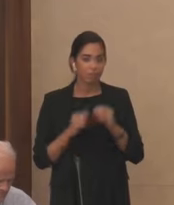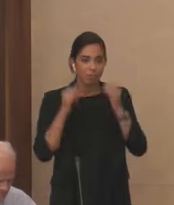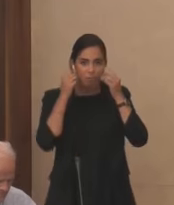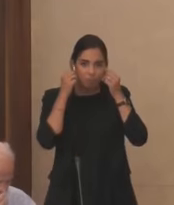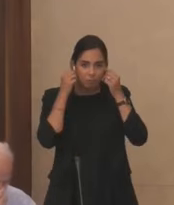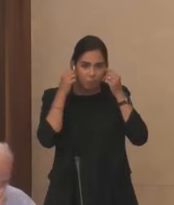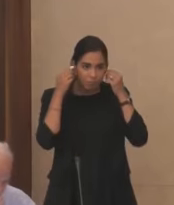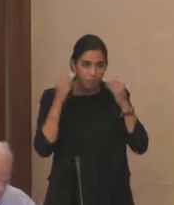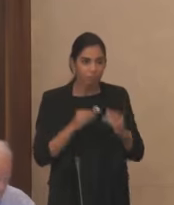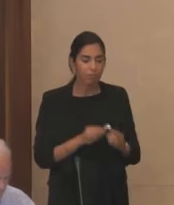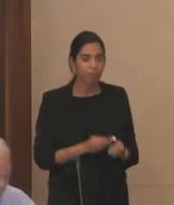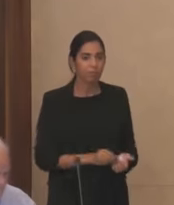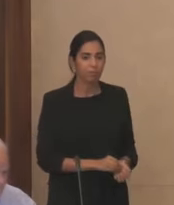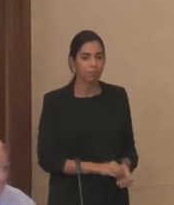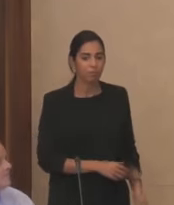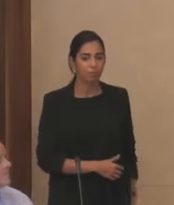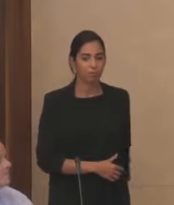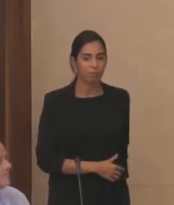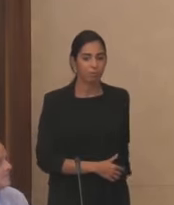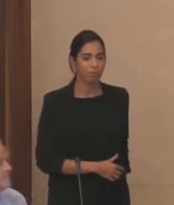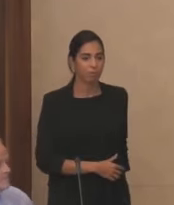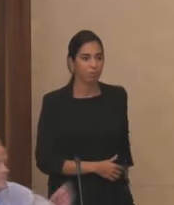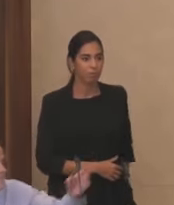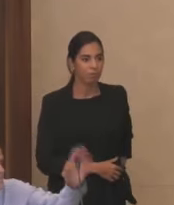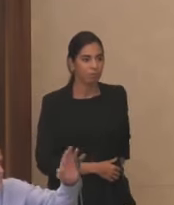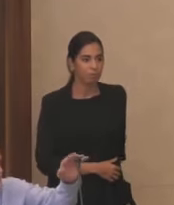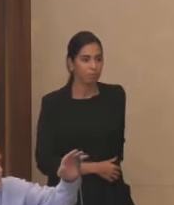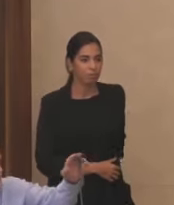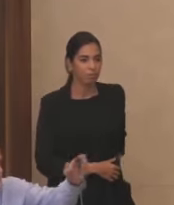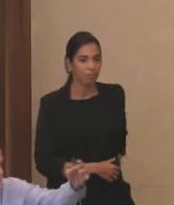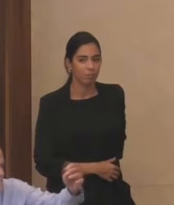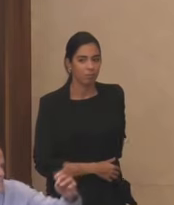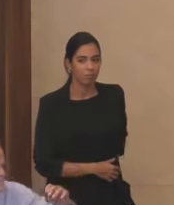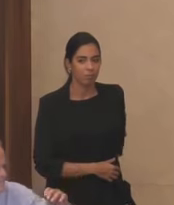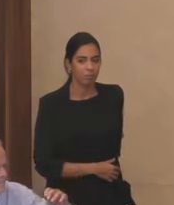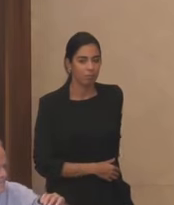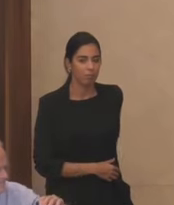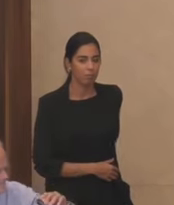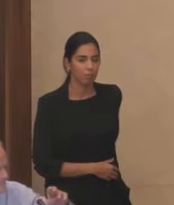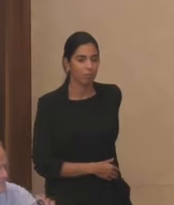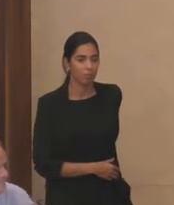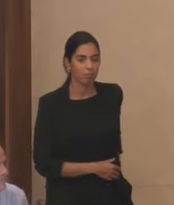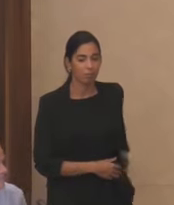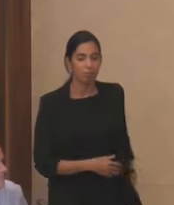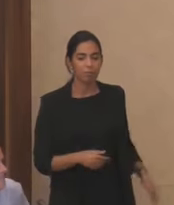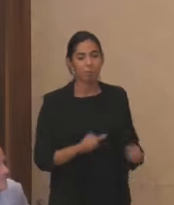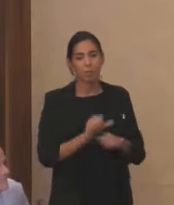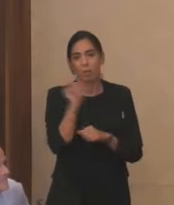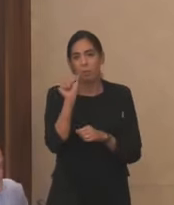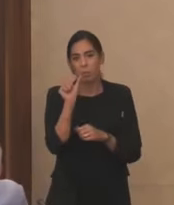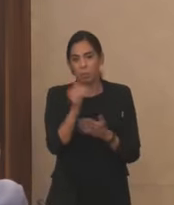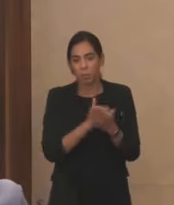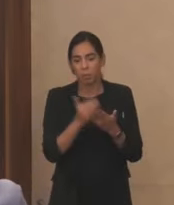Intanto desidero chiaramente ringraziare la senatrice Roberta Ferrero e il senatore